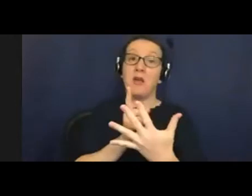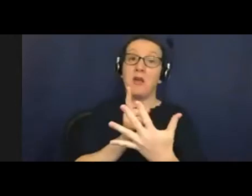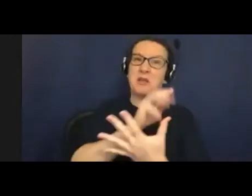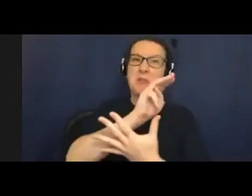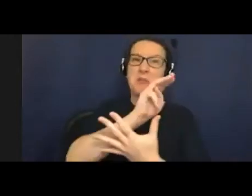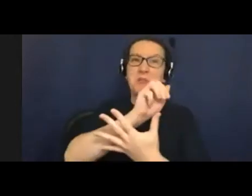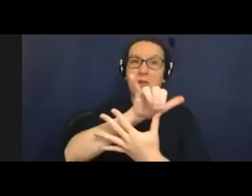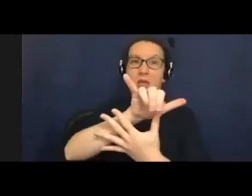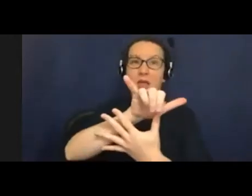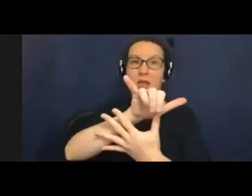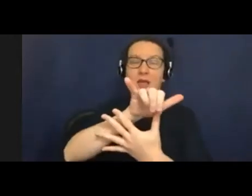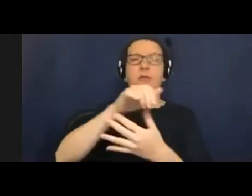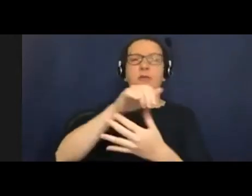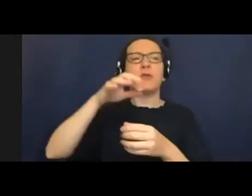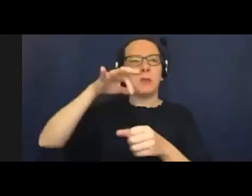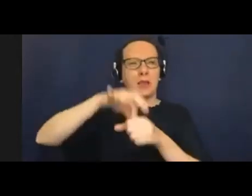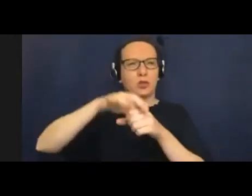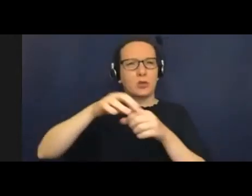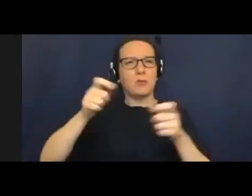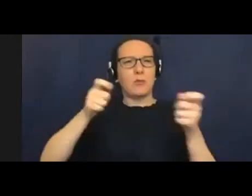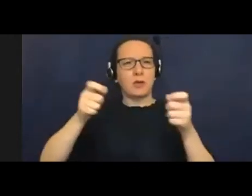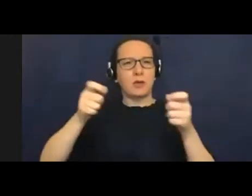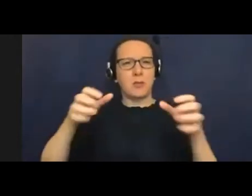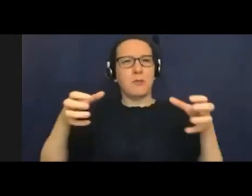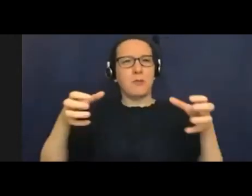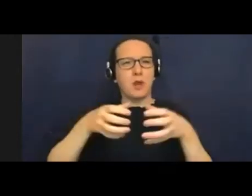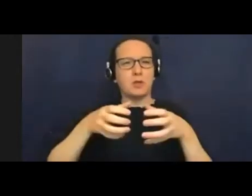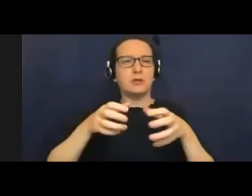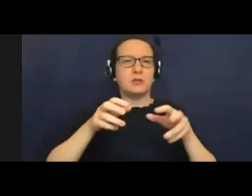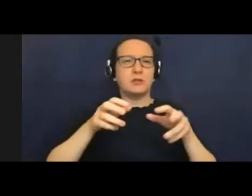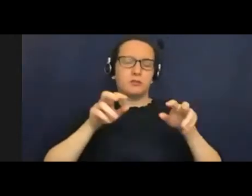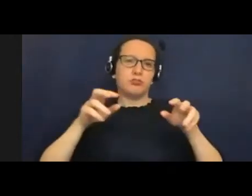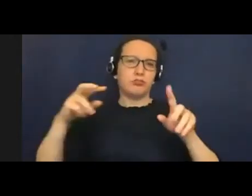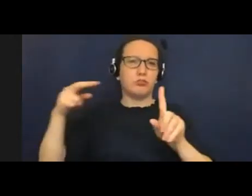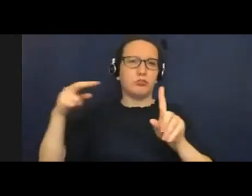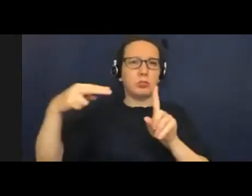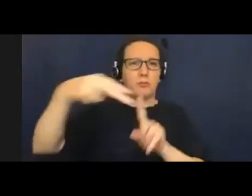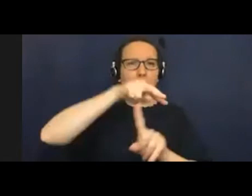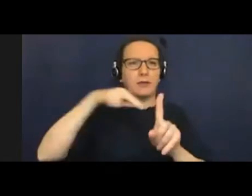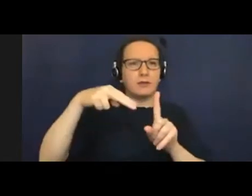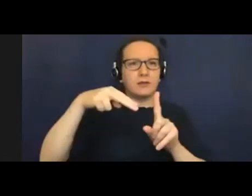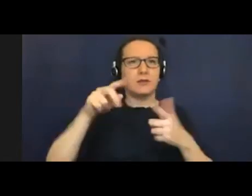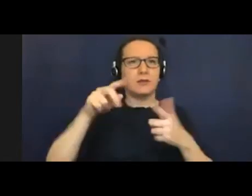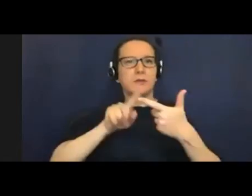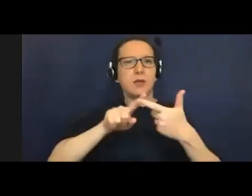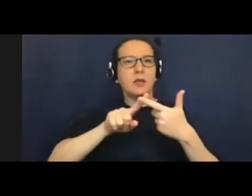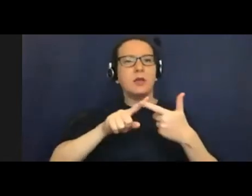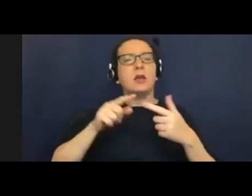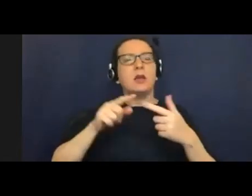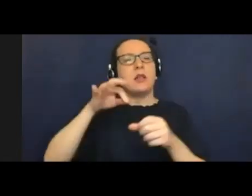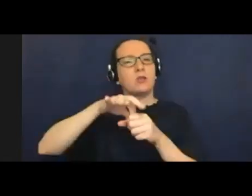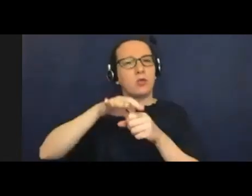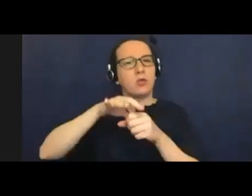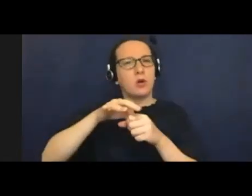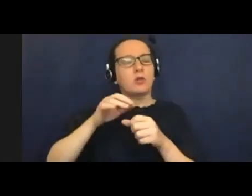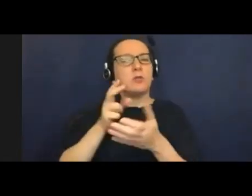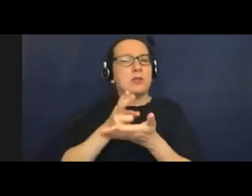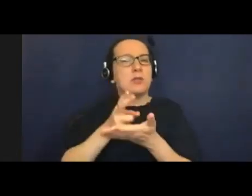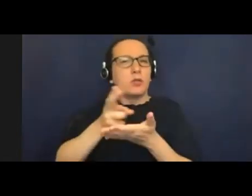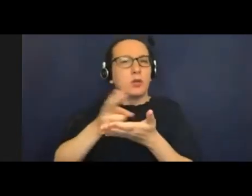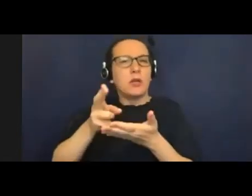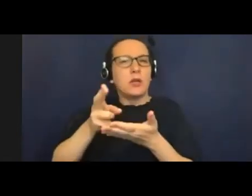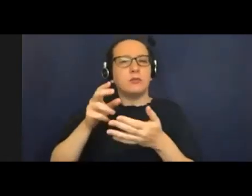from election management bodies, the second on electoral integrity and disinformation, and the third on increasing the